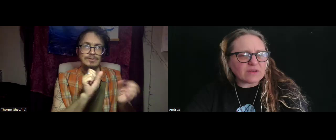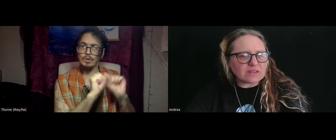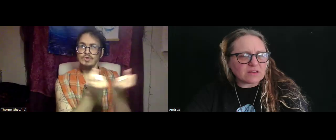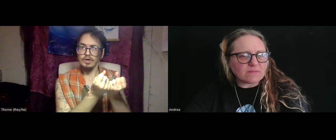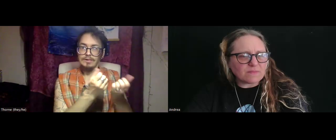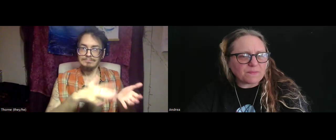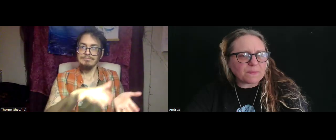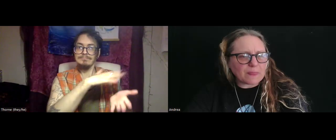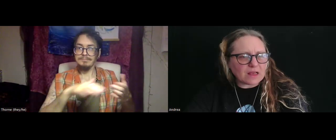activism,